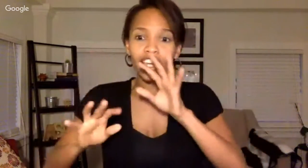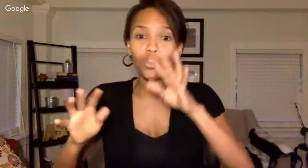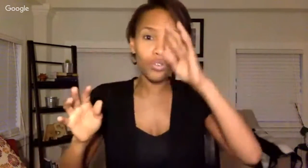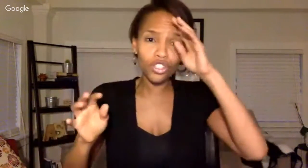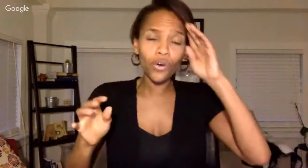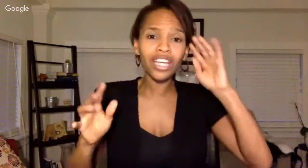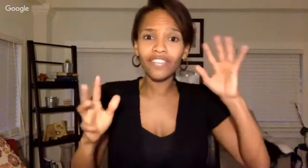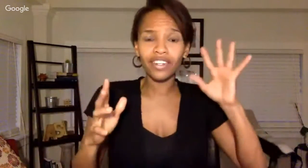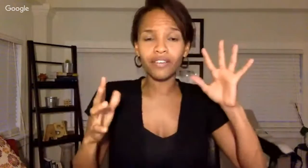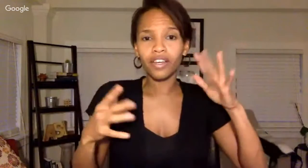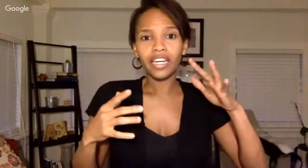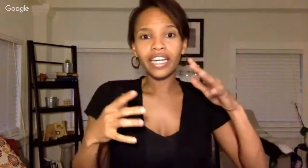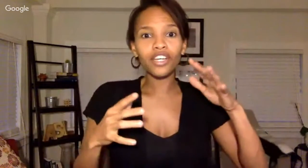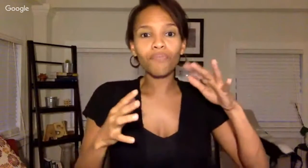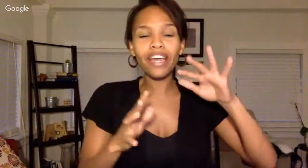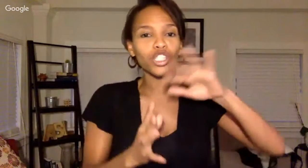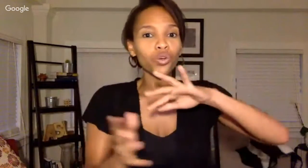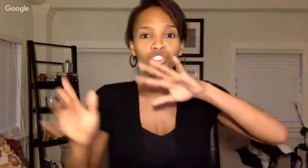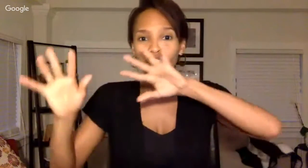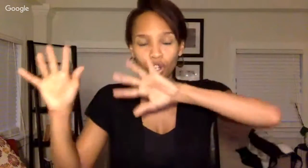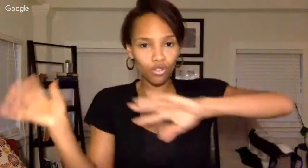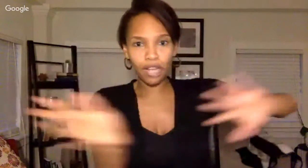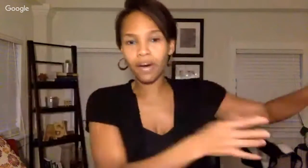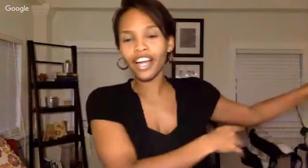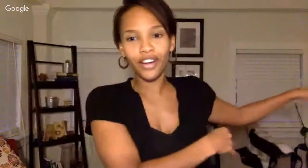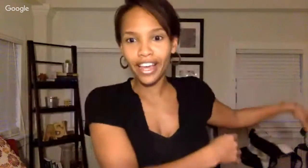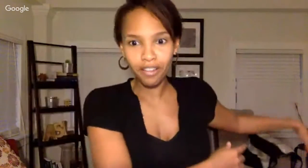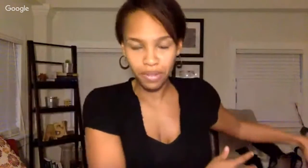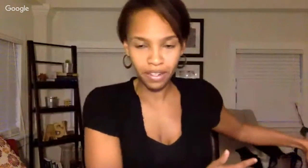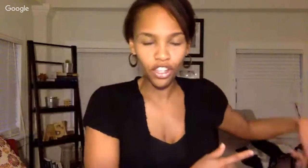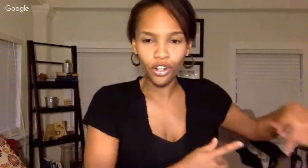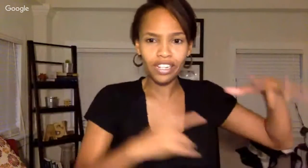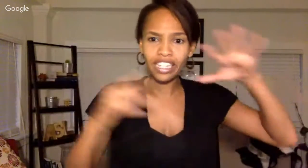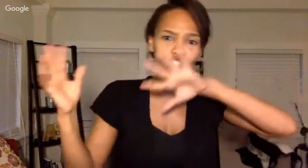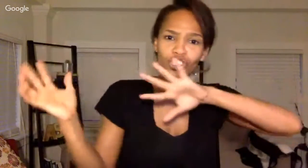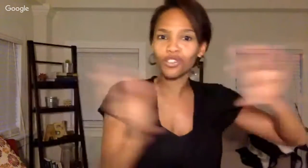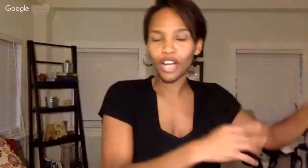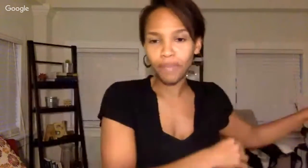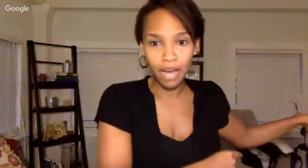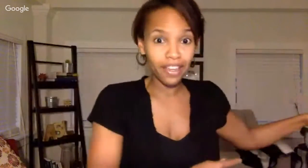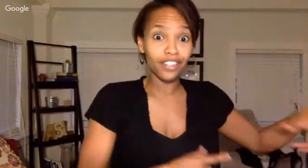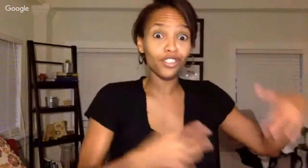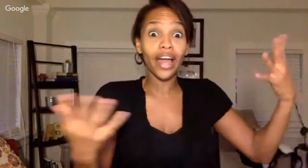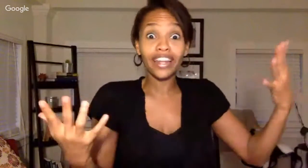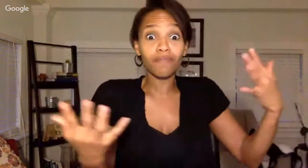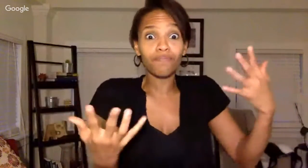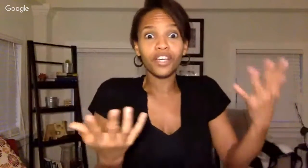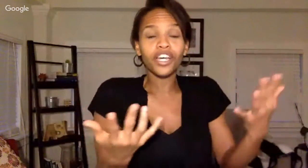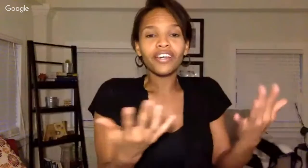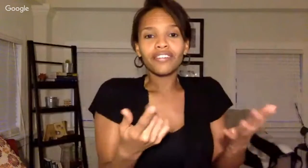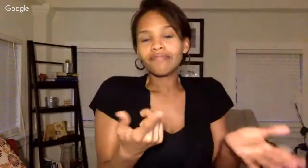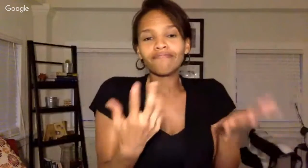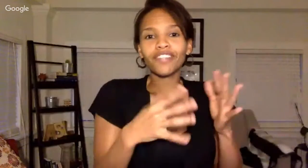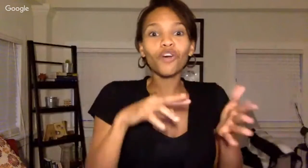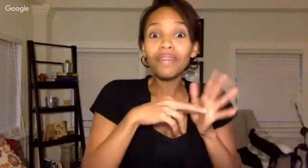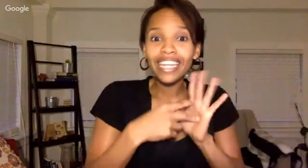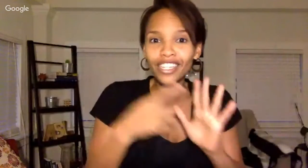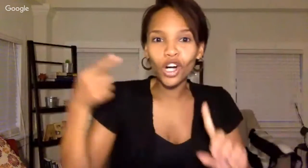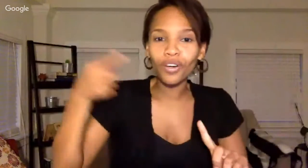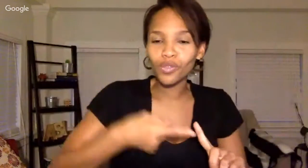you don't even, make sure just goes right by your head. It just goes right by, because you end up, meaning is always what